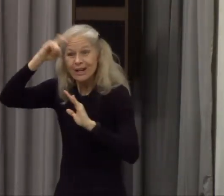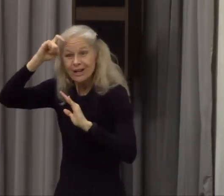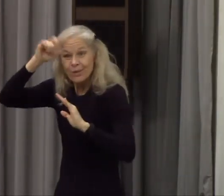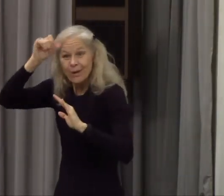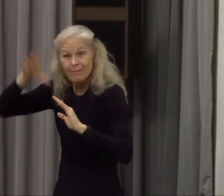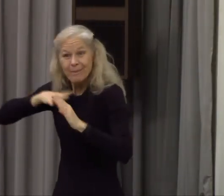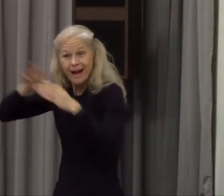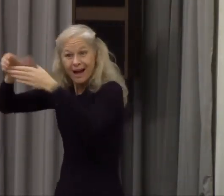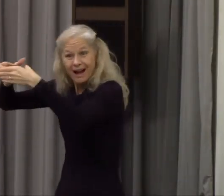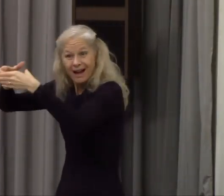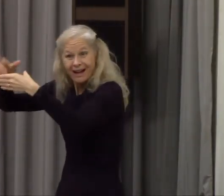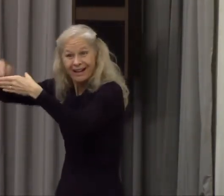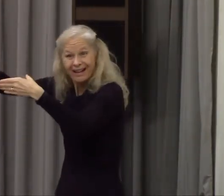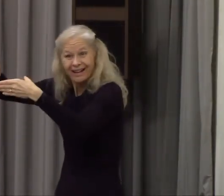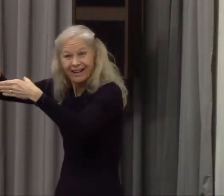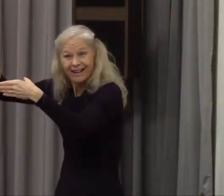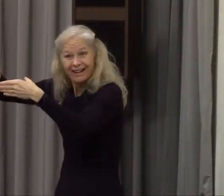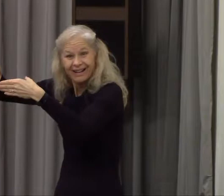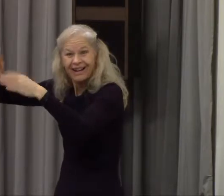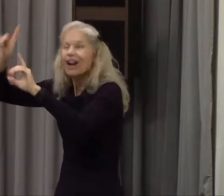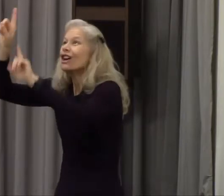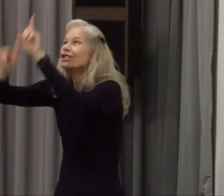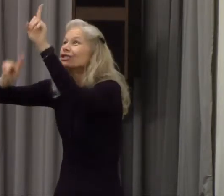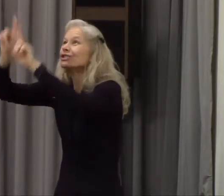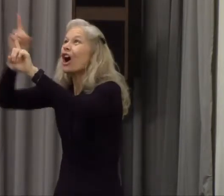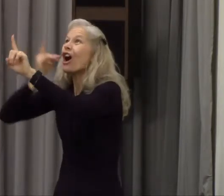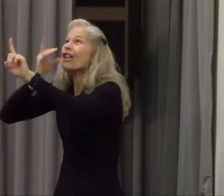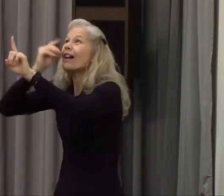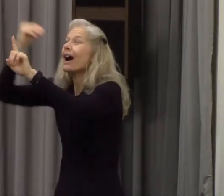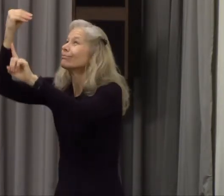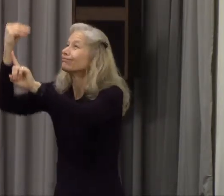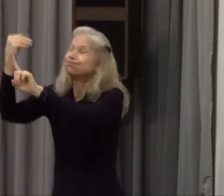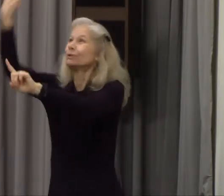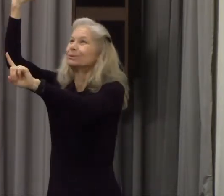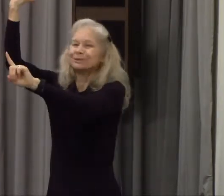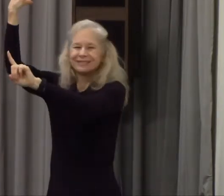and Gentile alike. And God was bringing that message forward.